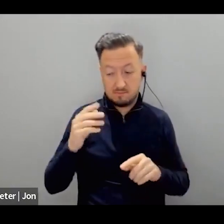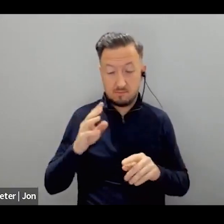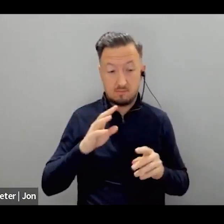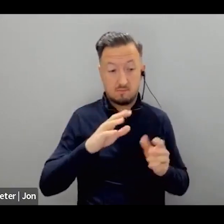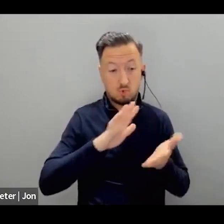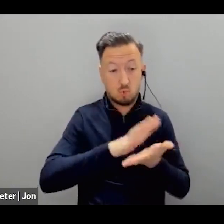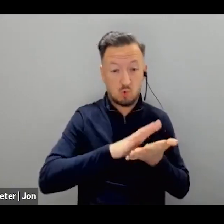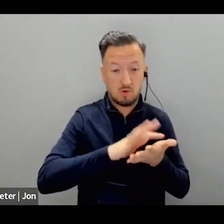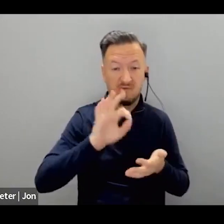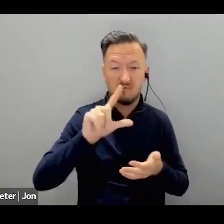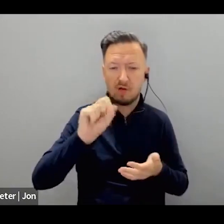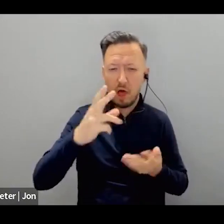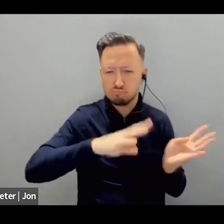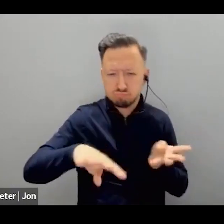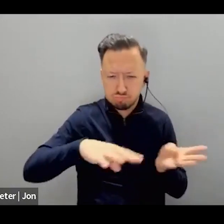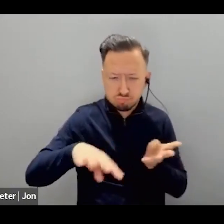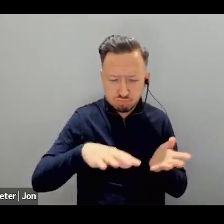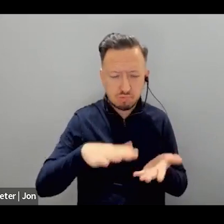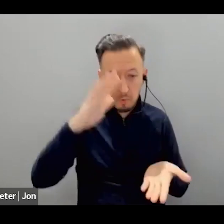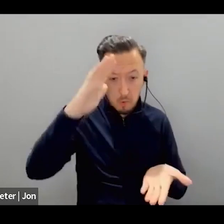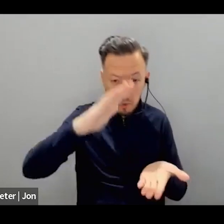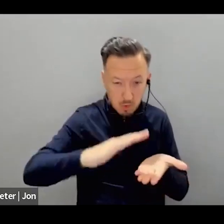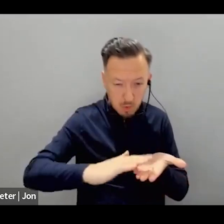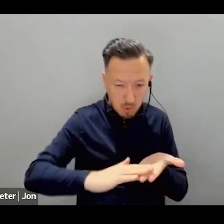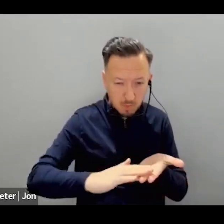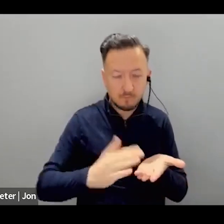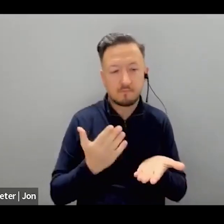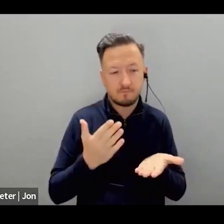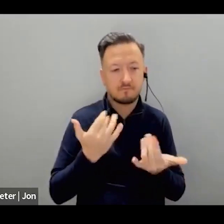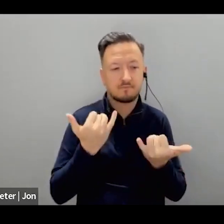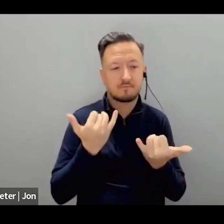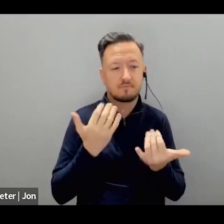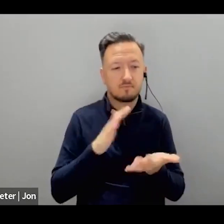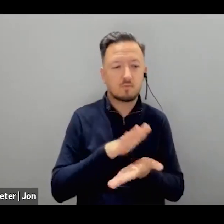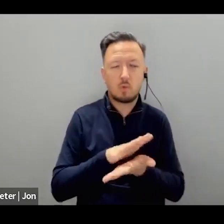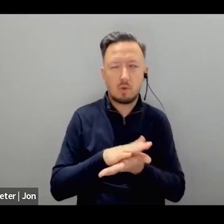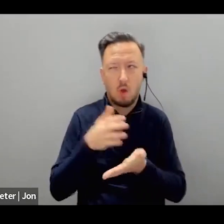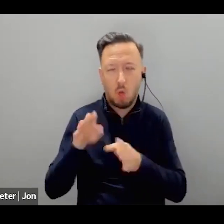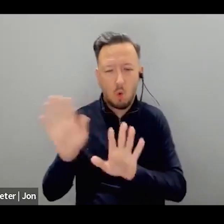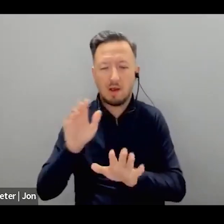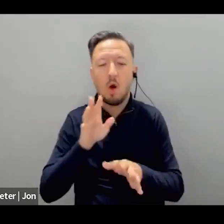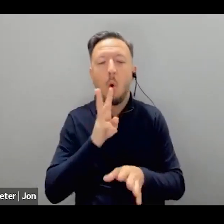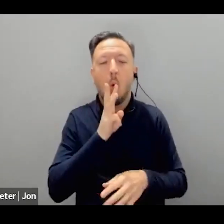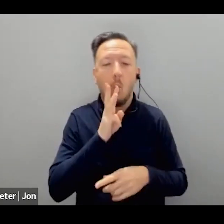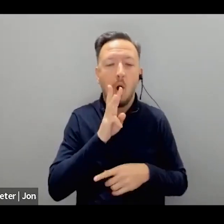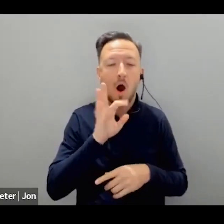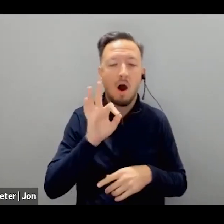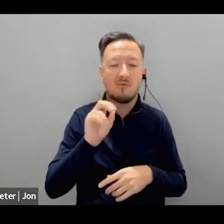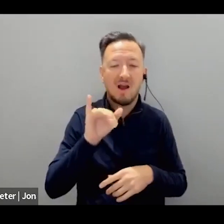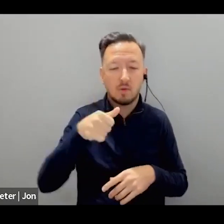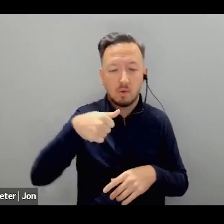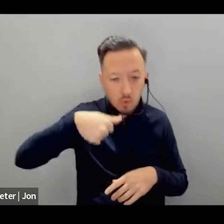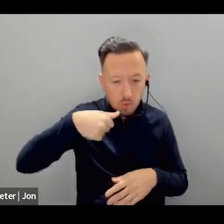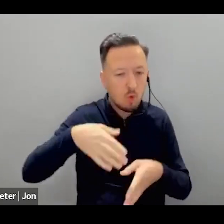flushing, are below that level. And again, our schools are closed, or not closed, but our water fountains are closed. We are not using any of